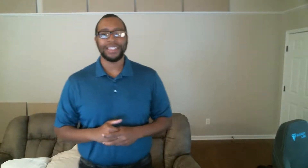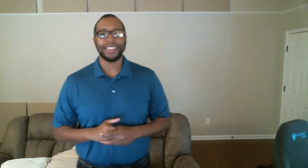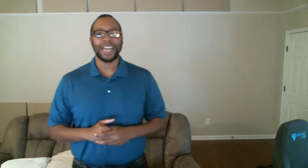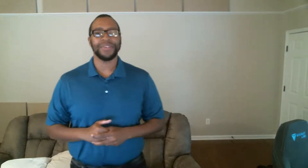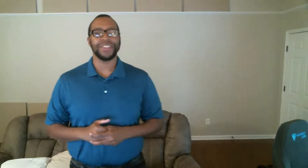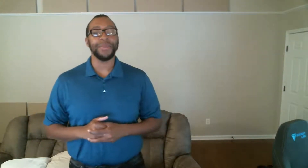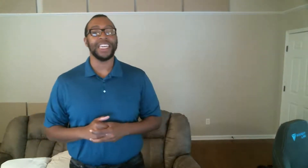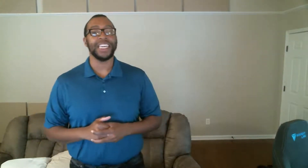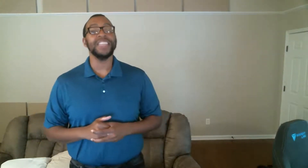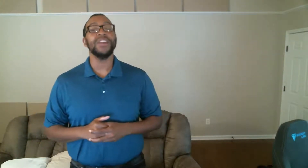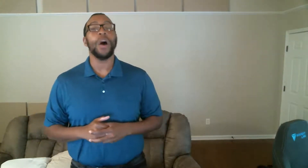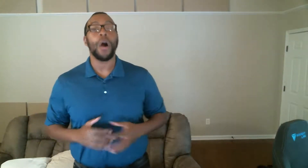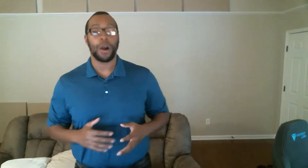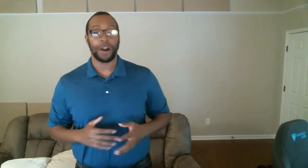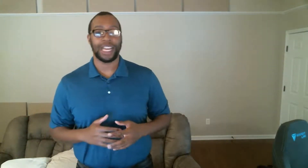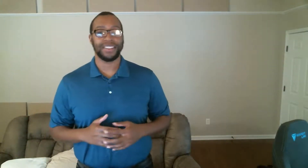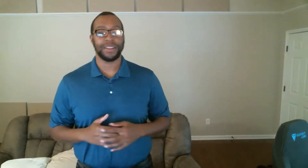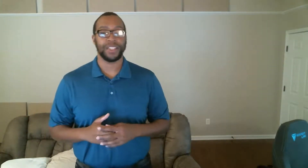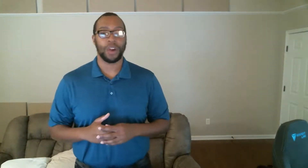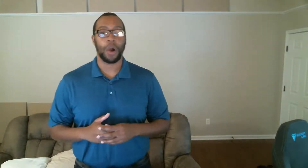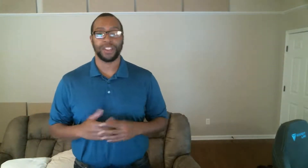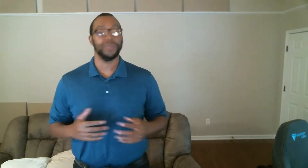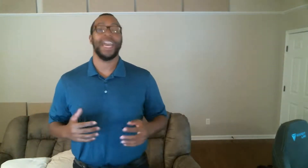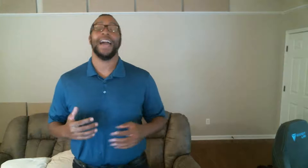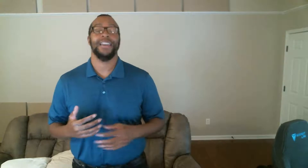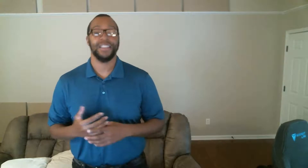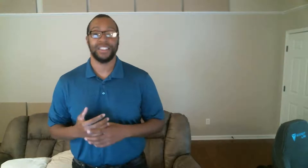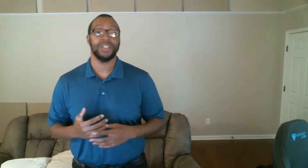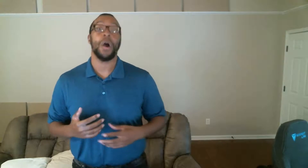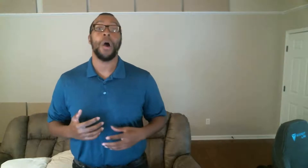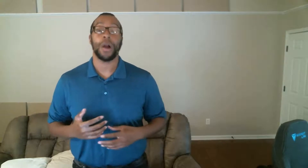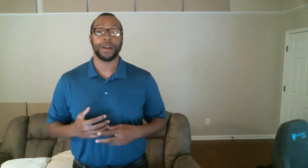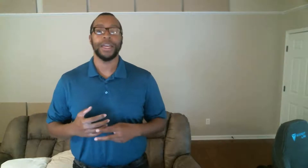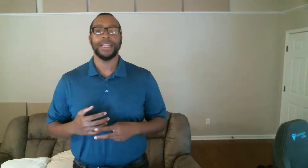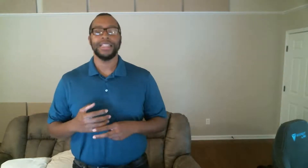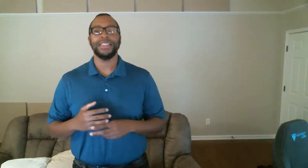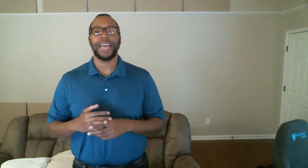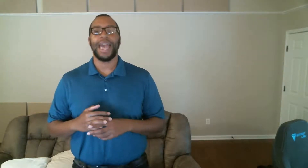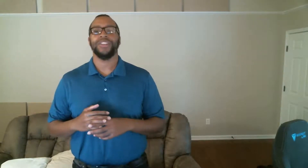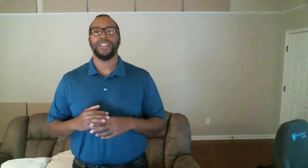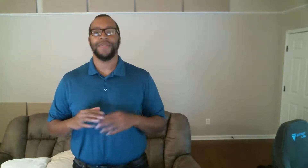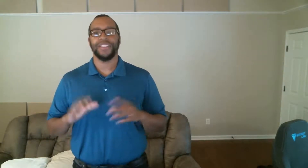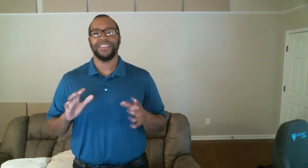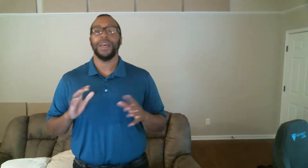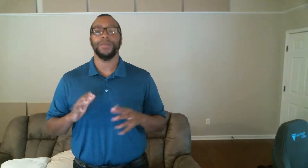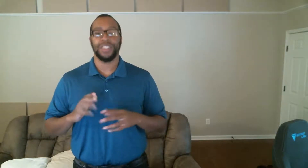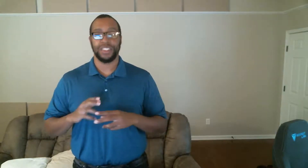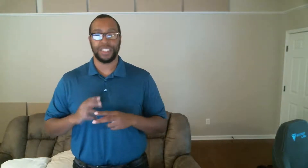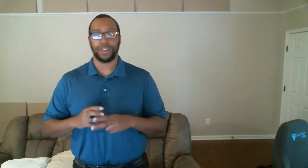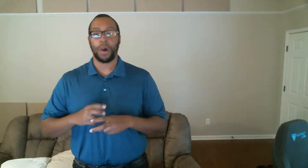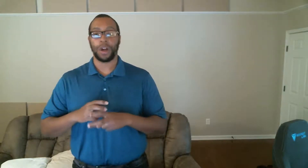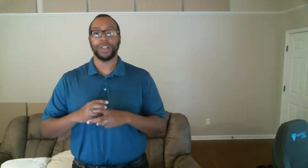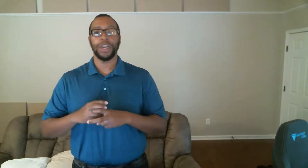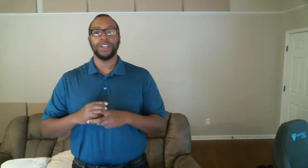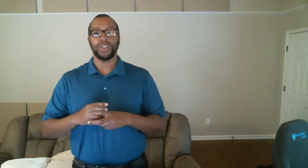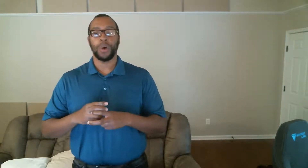not if something is hard, like something's hard to do, calculus is hard. This is actually if a substance is hard. So you'll